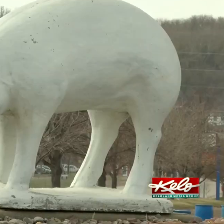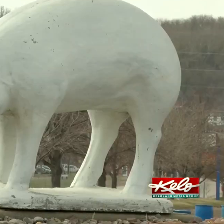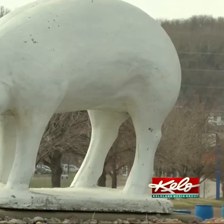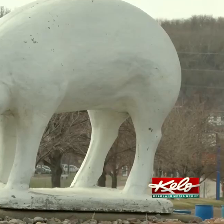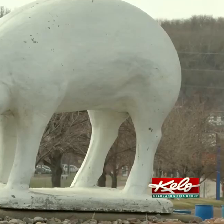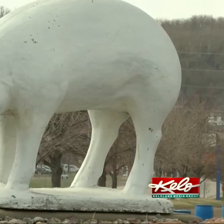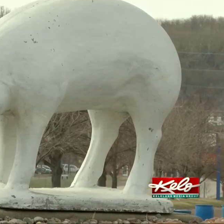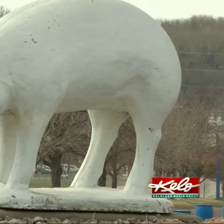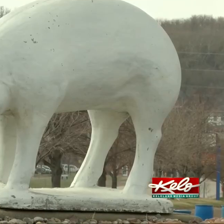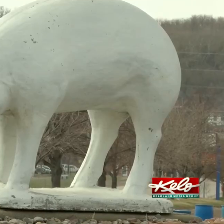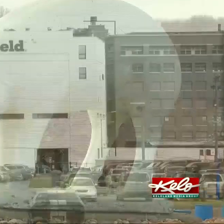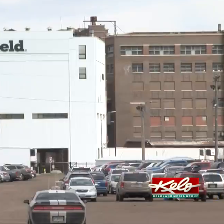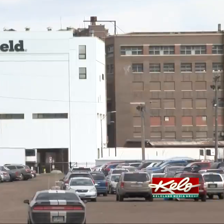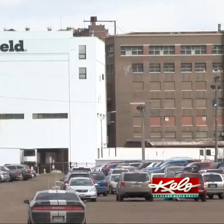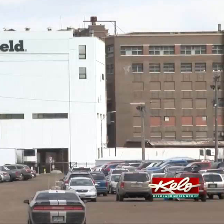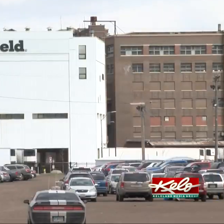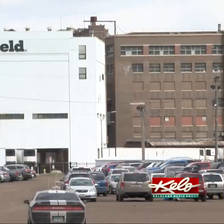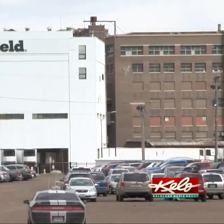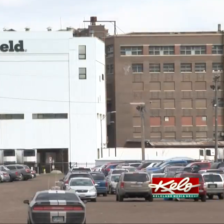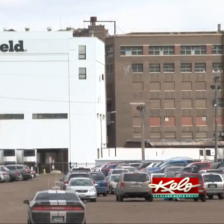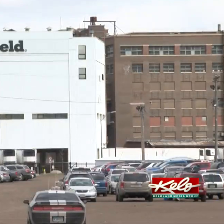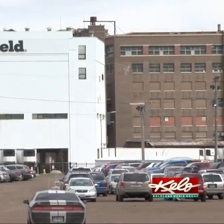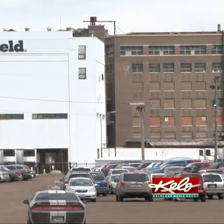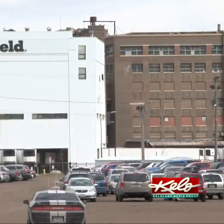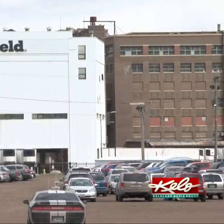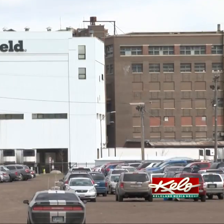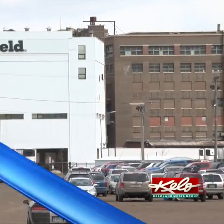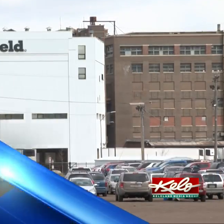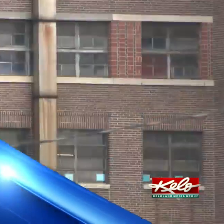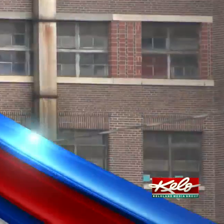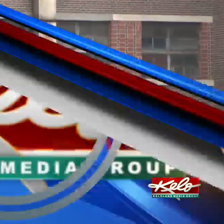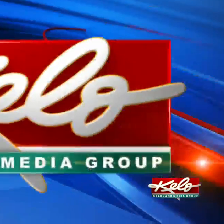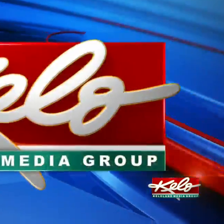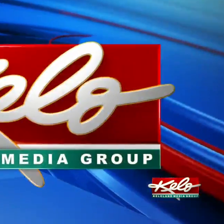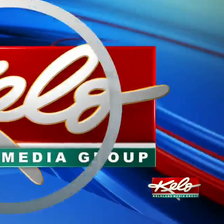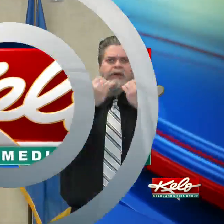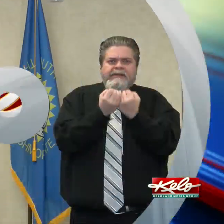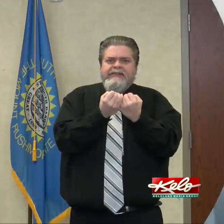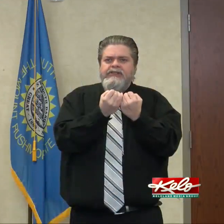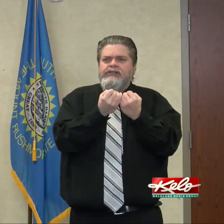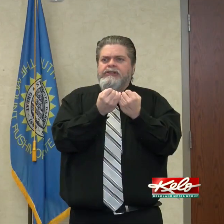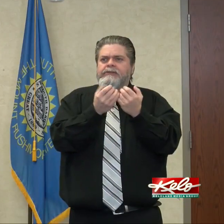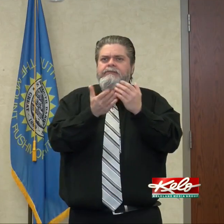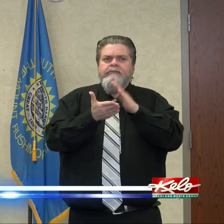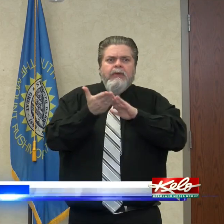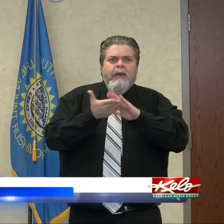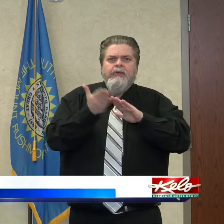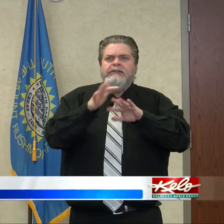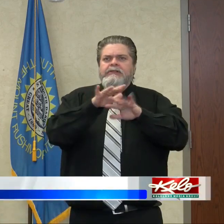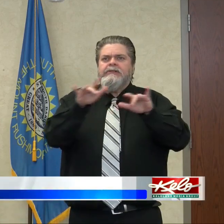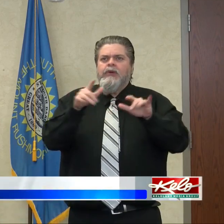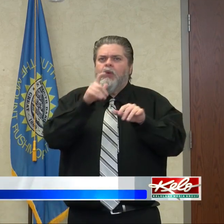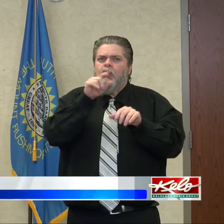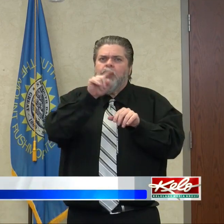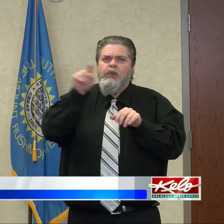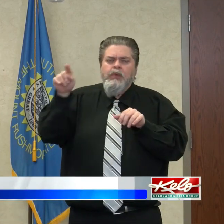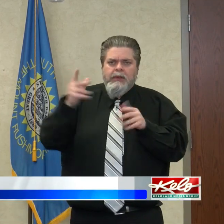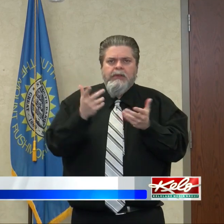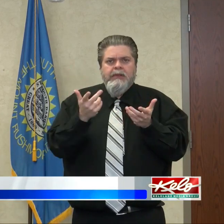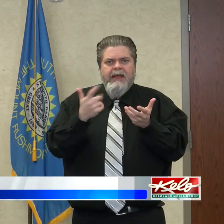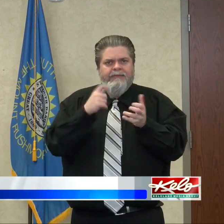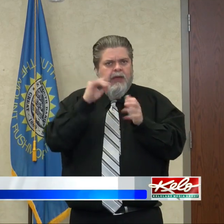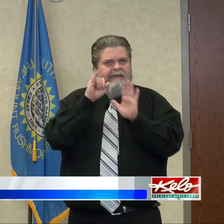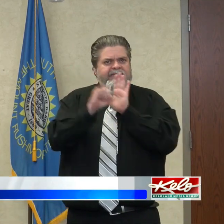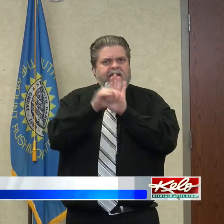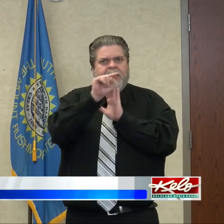meatpacking plant to stay open, which a lot of people are criticizing. I don't think people realize as one